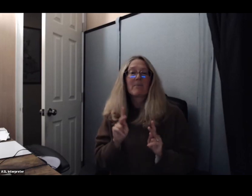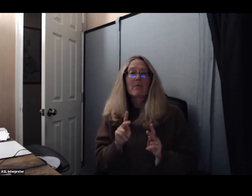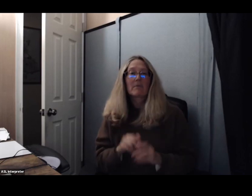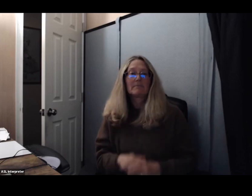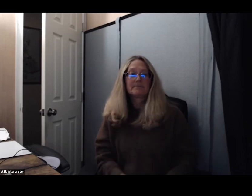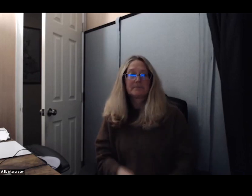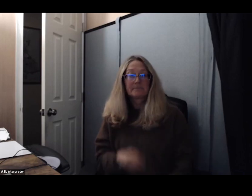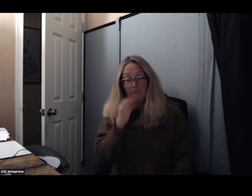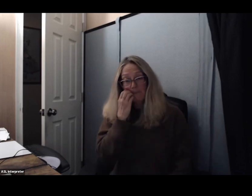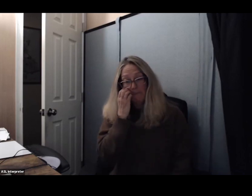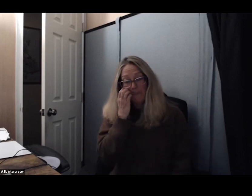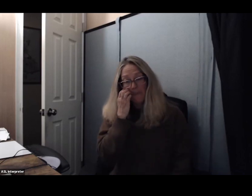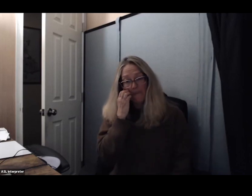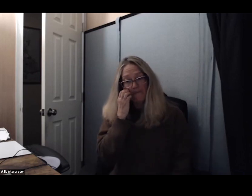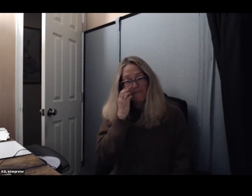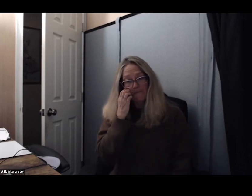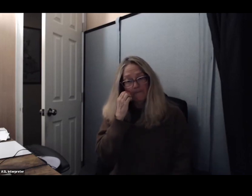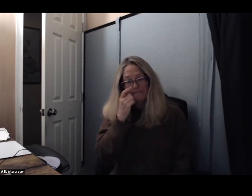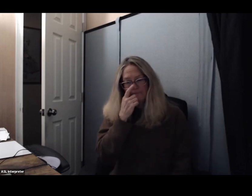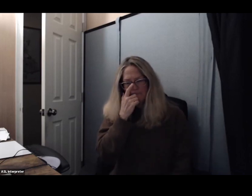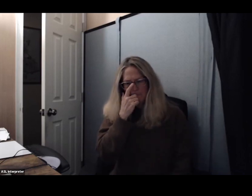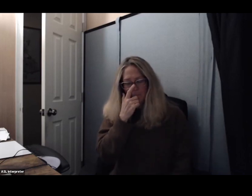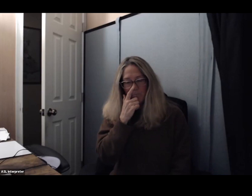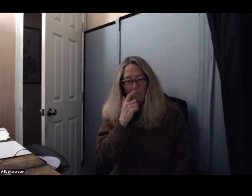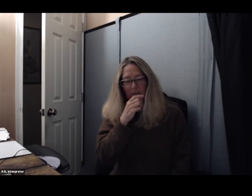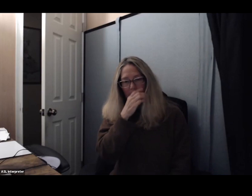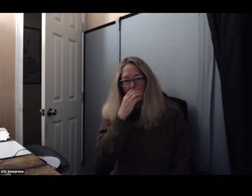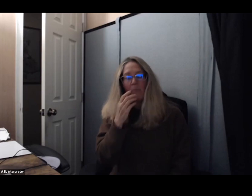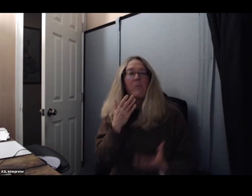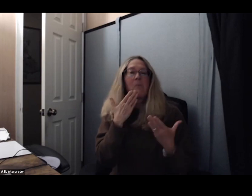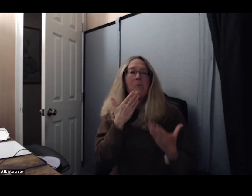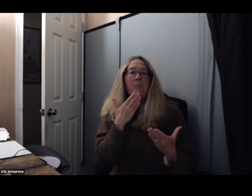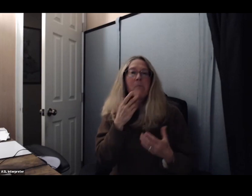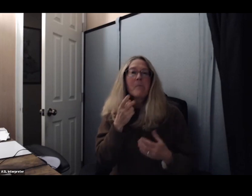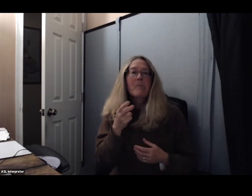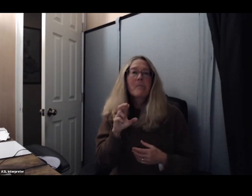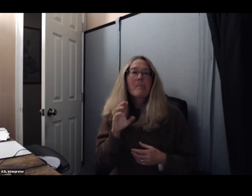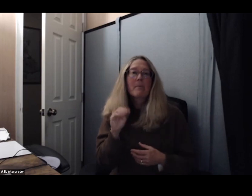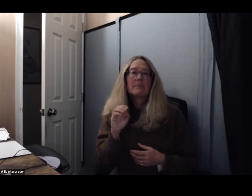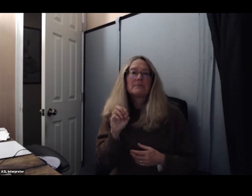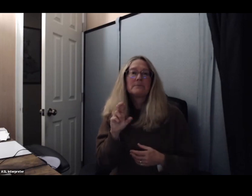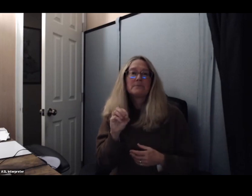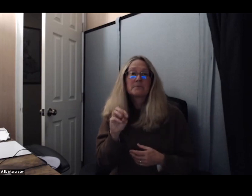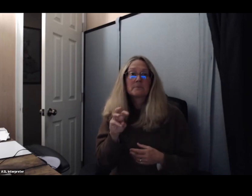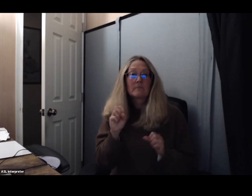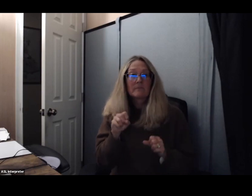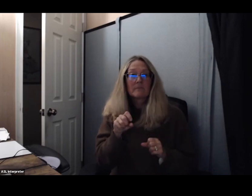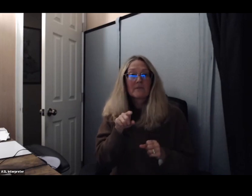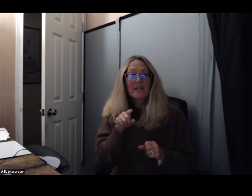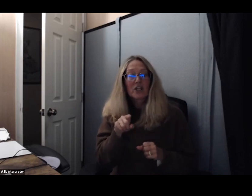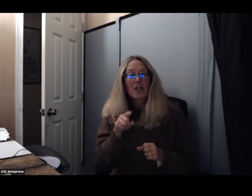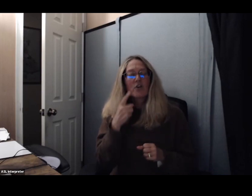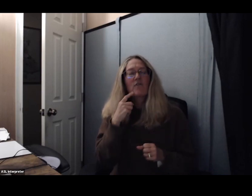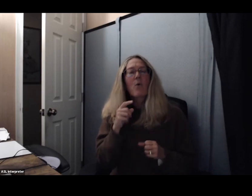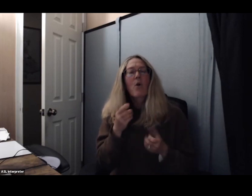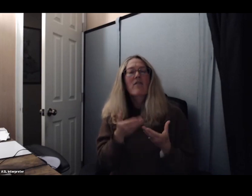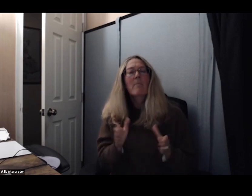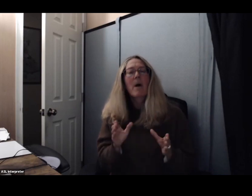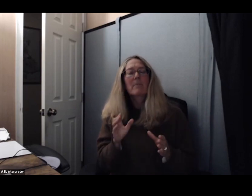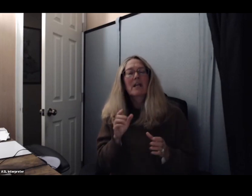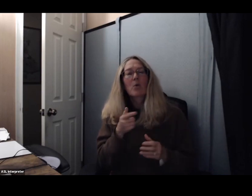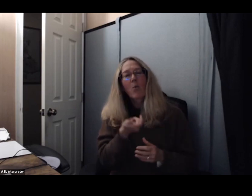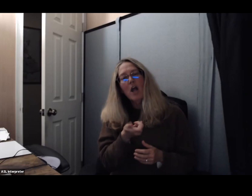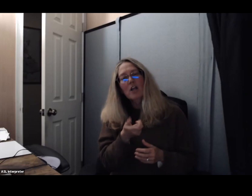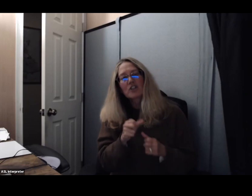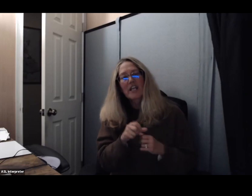you. Mr. Escobedo? Thank you, Dr. Monroe. Can you, for those in the public watching, can you